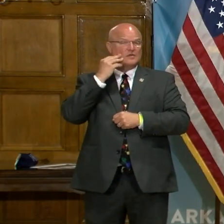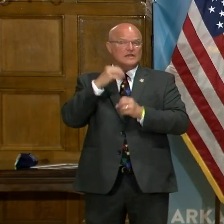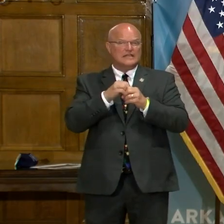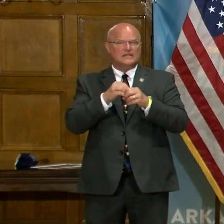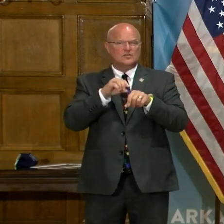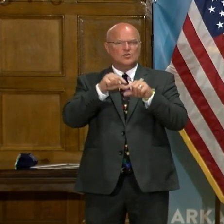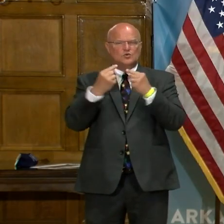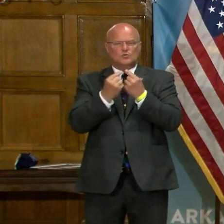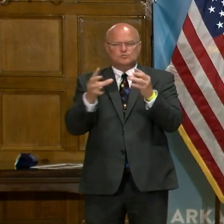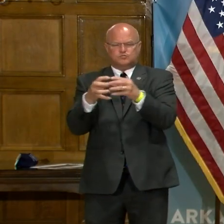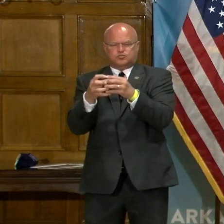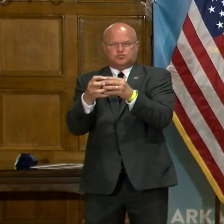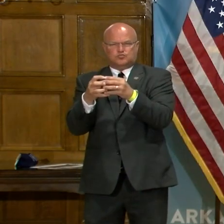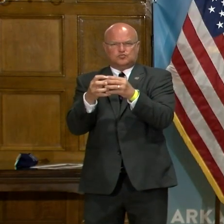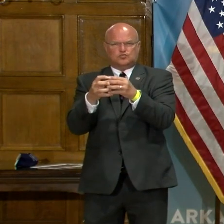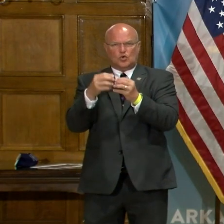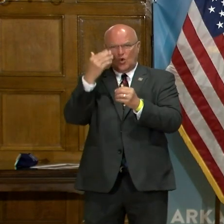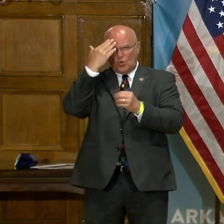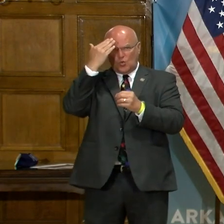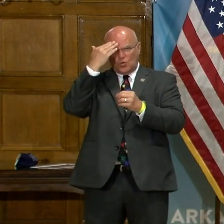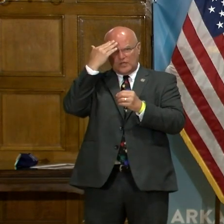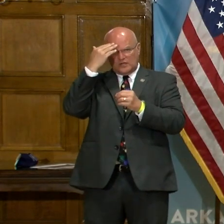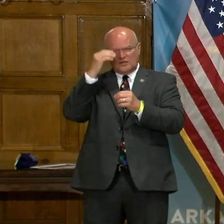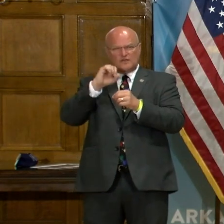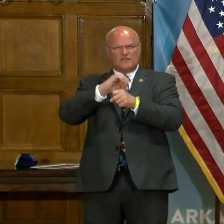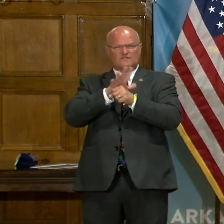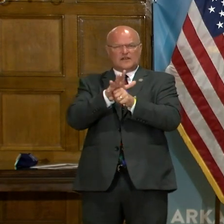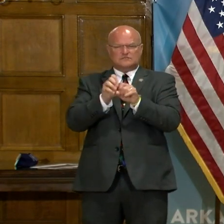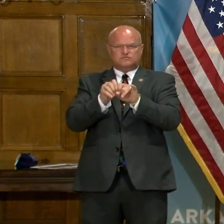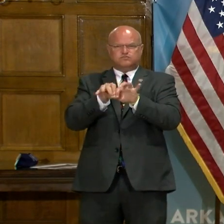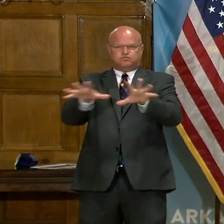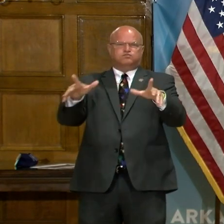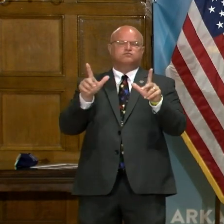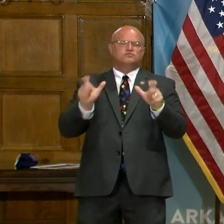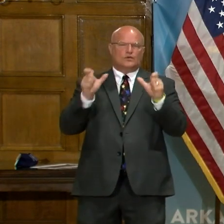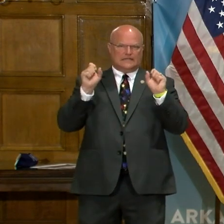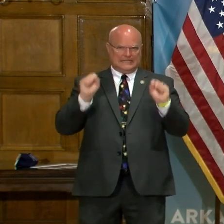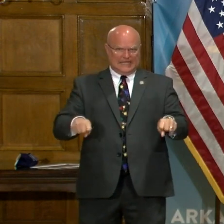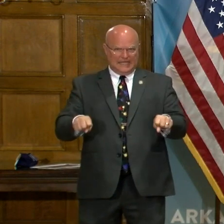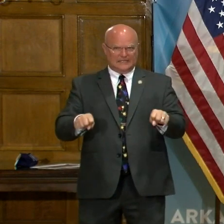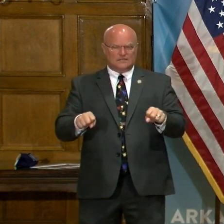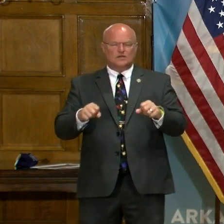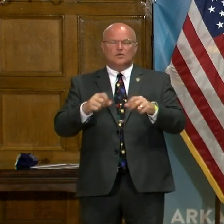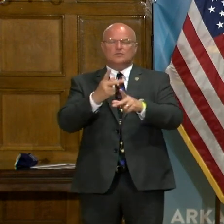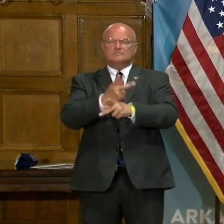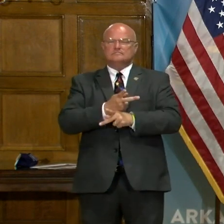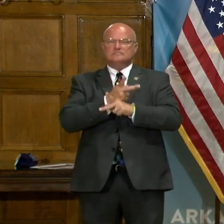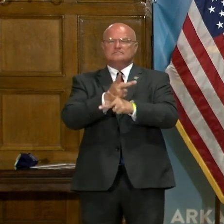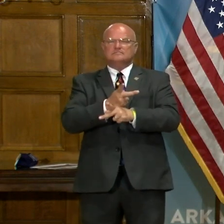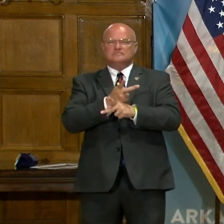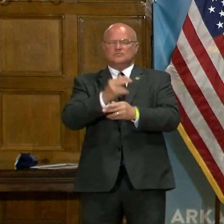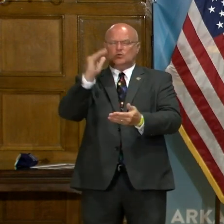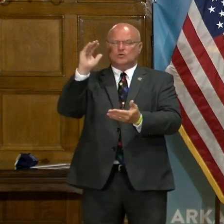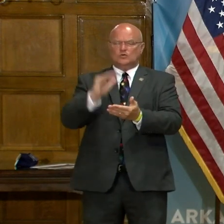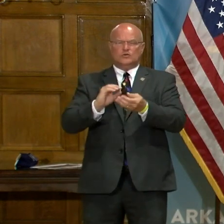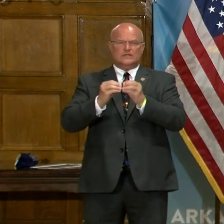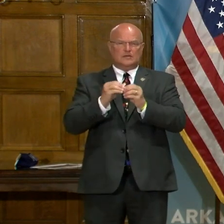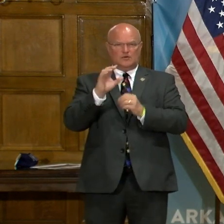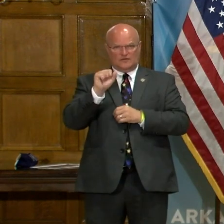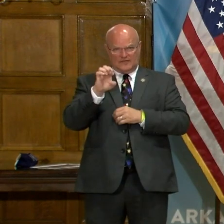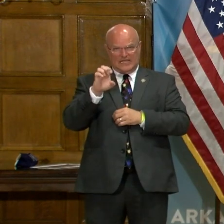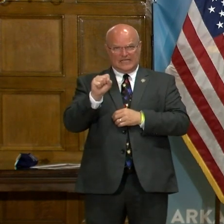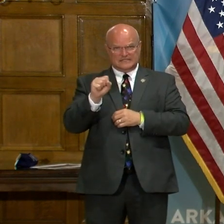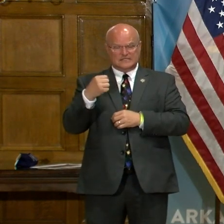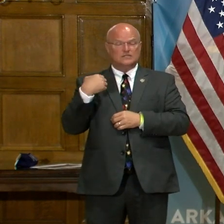congregate settings, we know this virus can spread very, very quickly. And so we need to take those precautions to reduce the number of